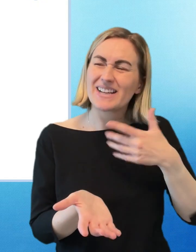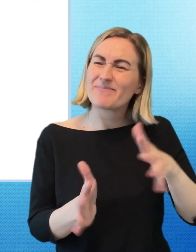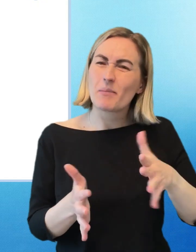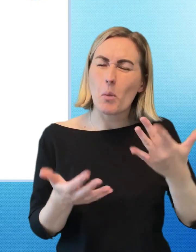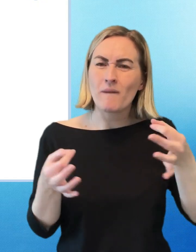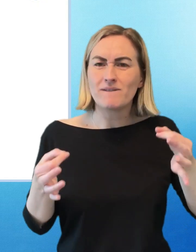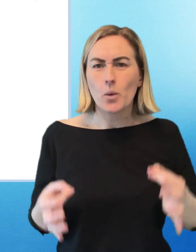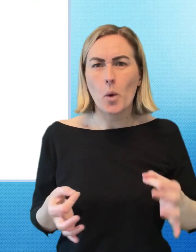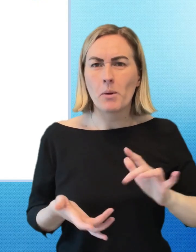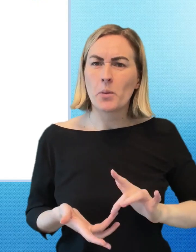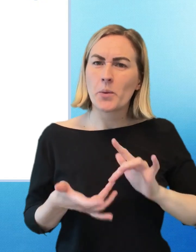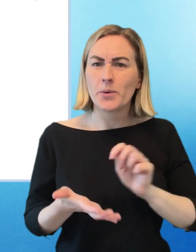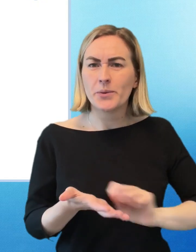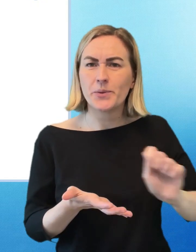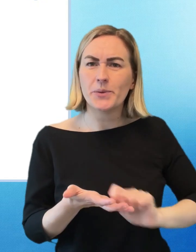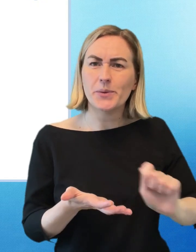formal.